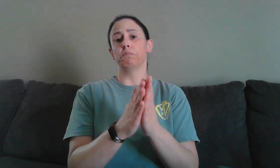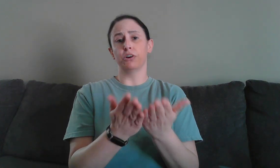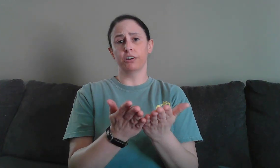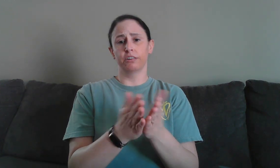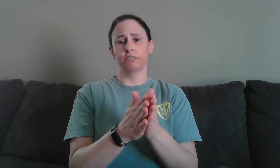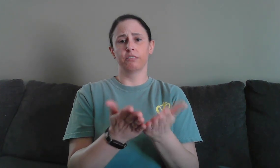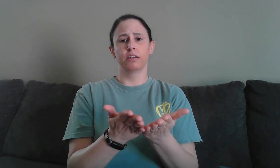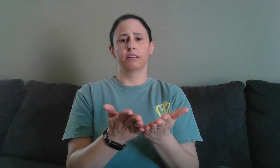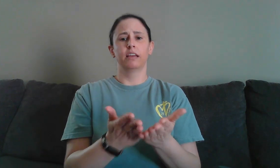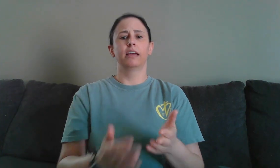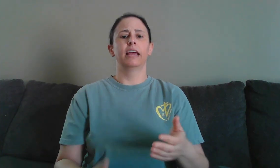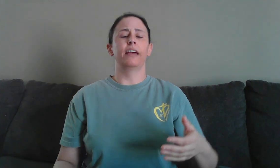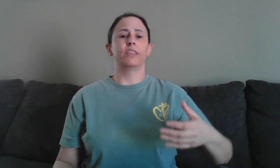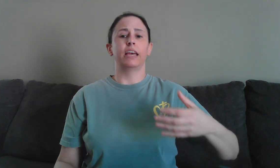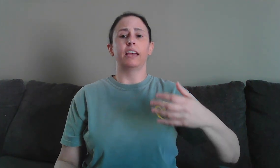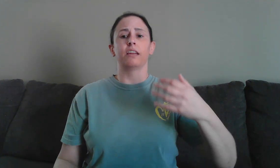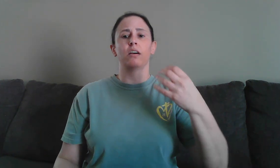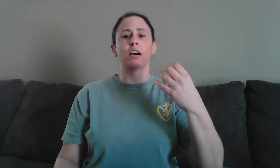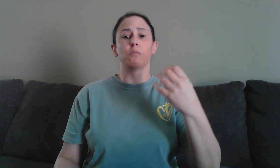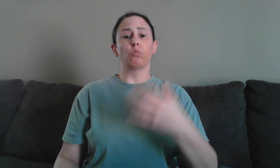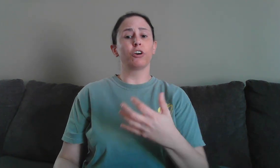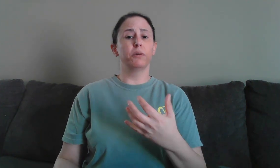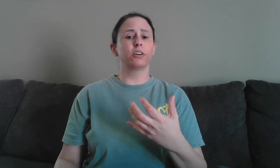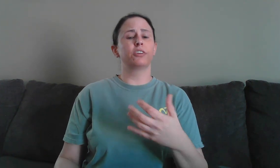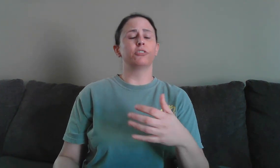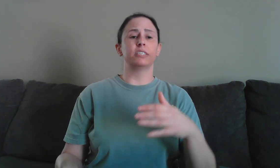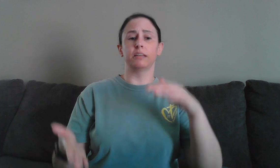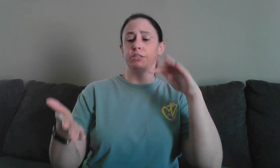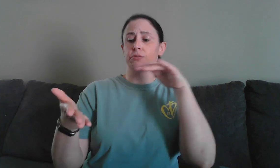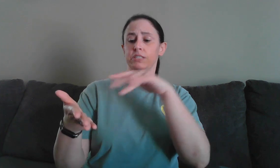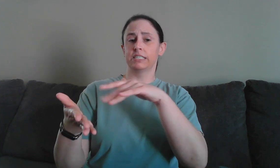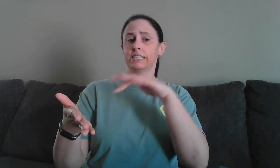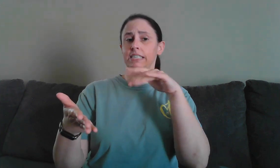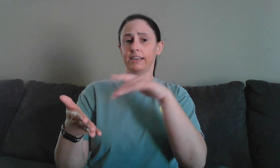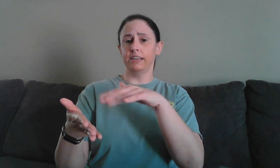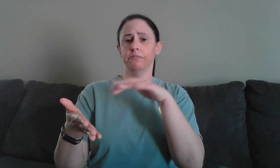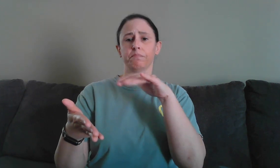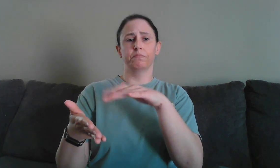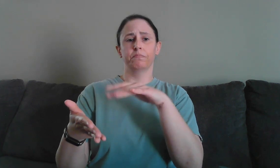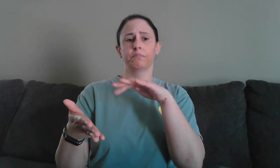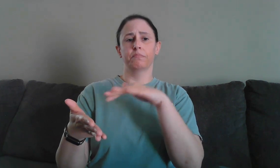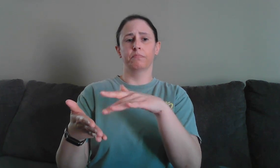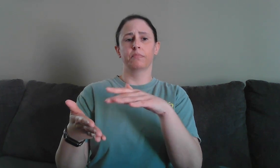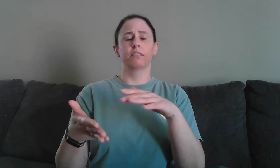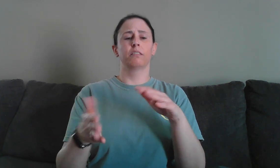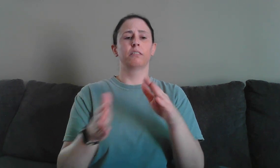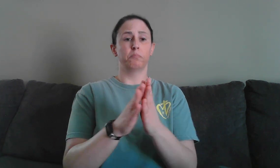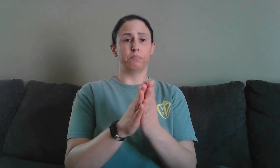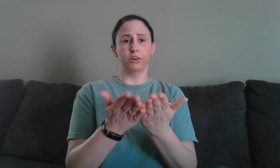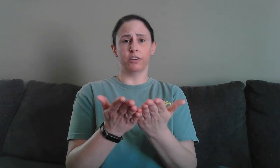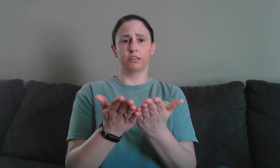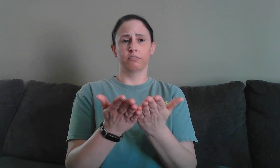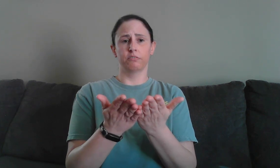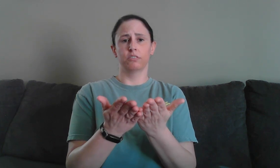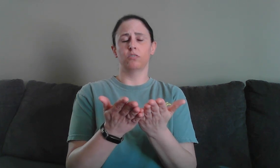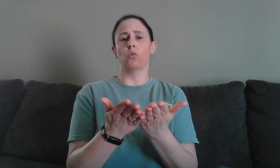book, and then workbook, you'll see them do study book